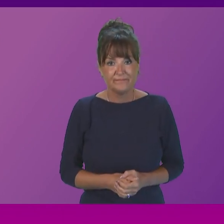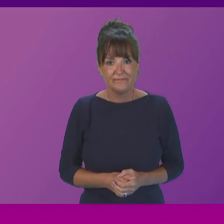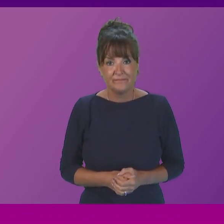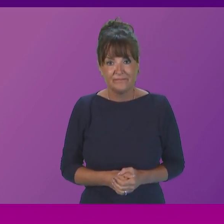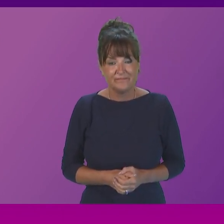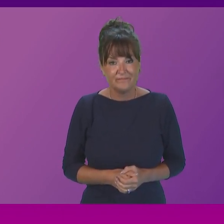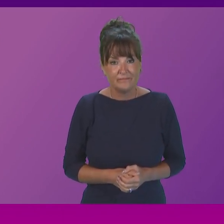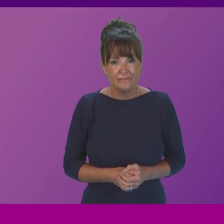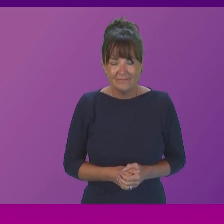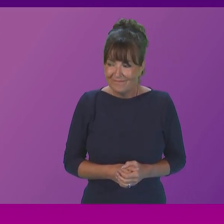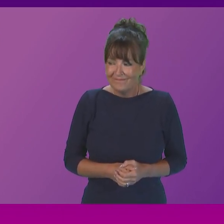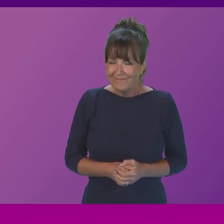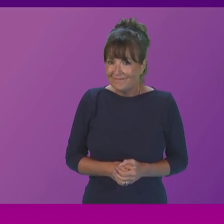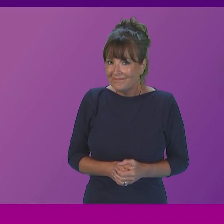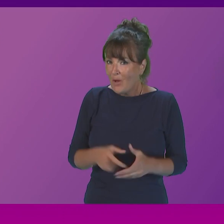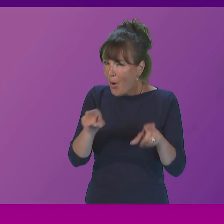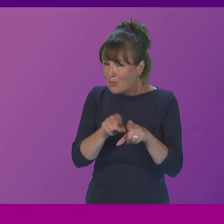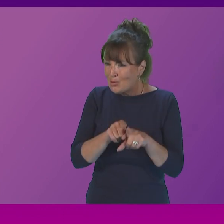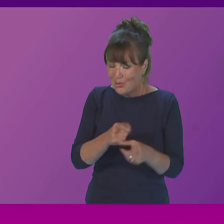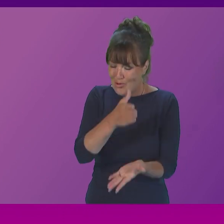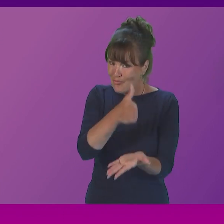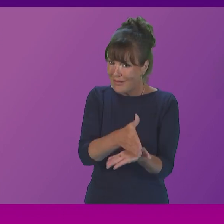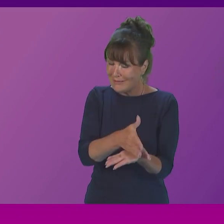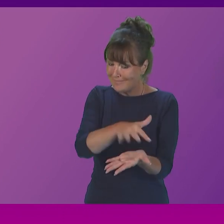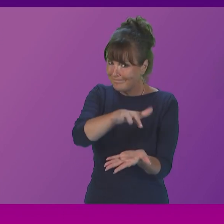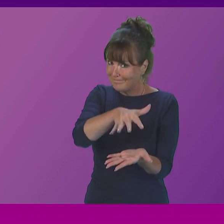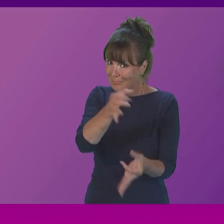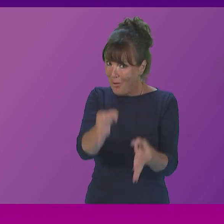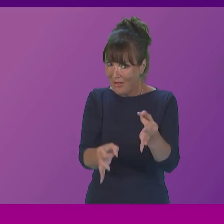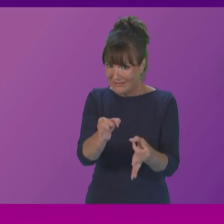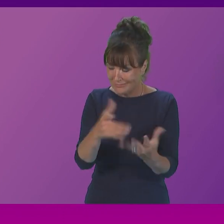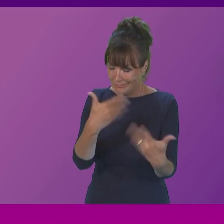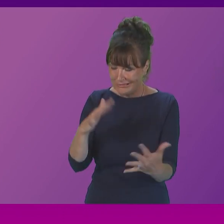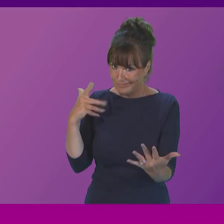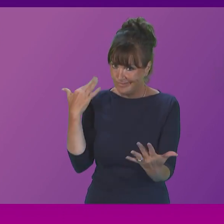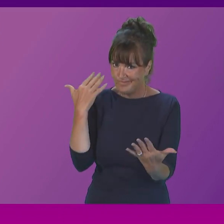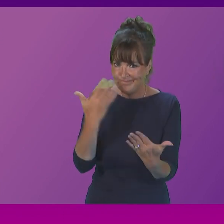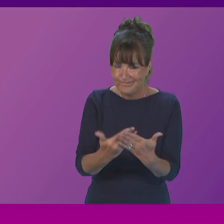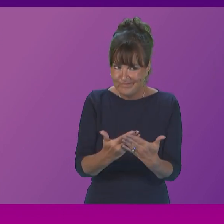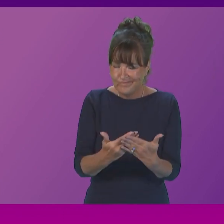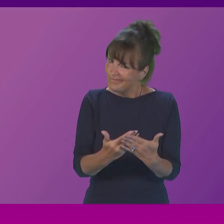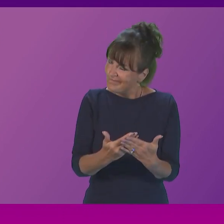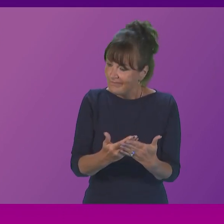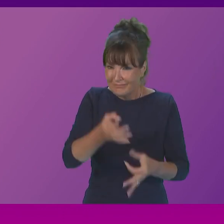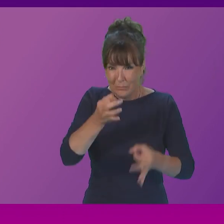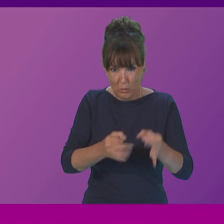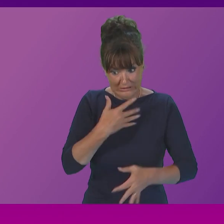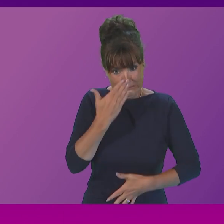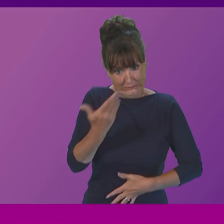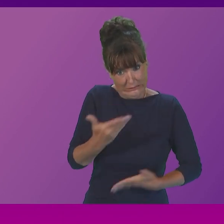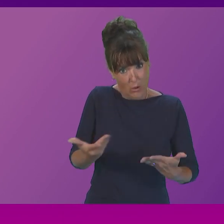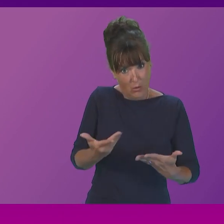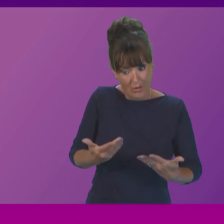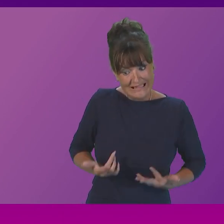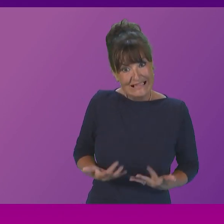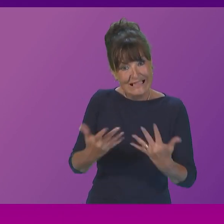We have to create more trust in politics too. A lot of the time, we have seen trust in politics decrease. Particularly, we're seeing higher levels